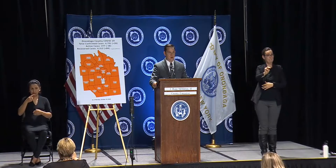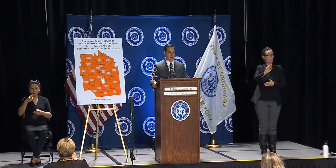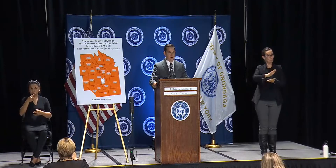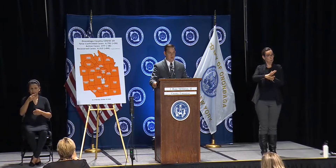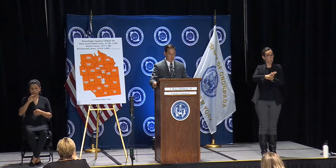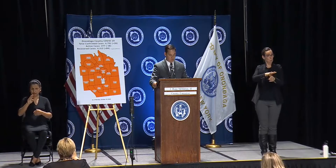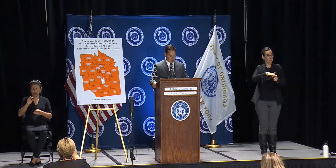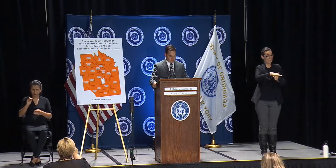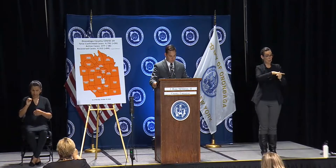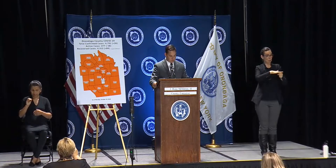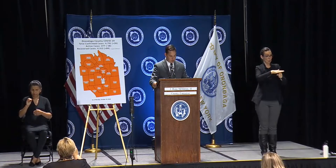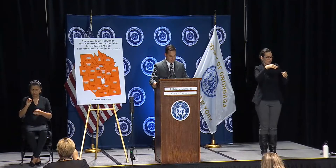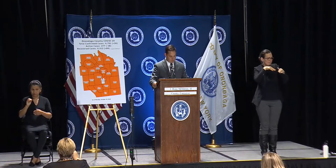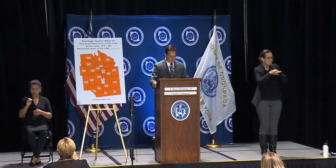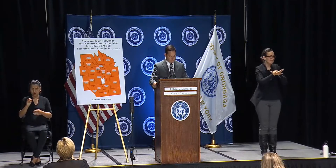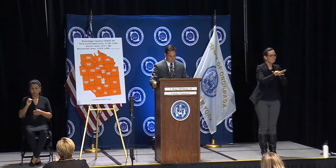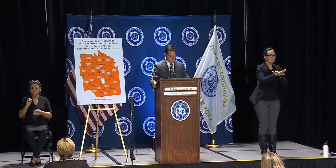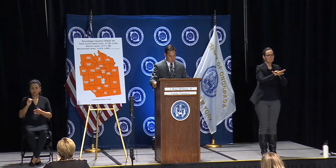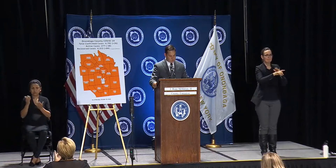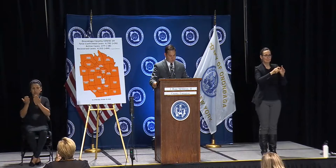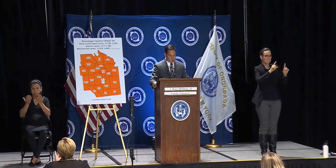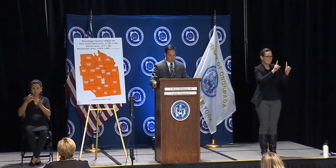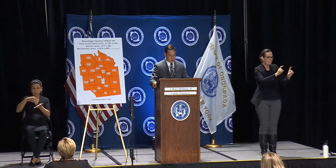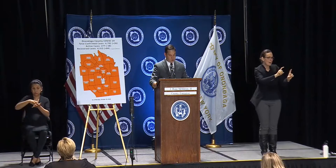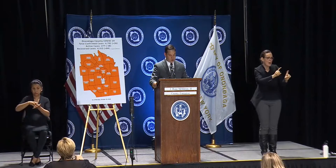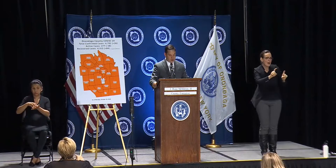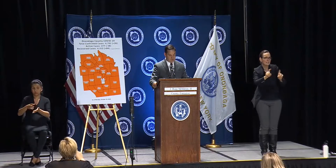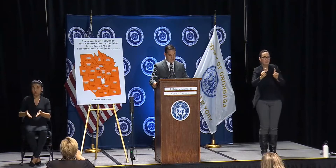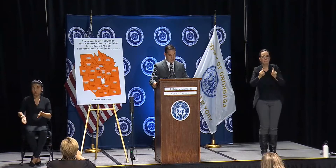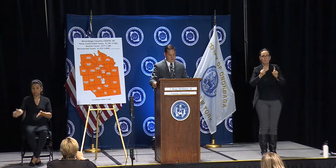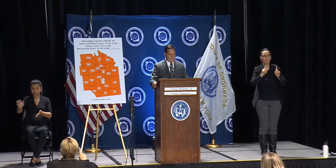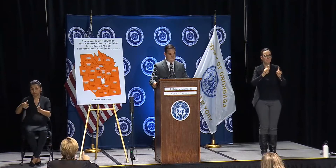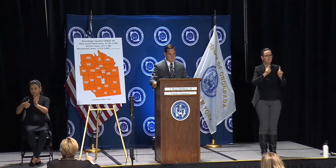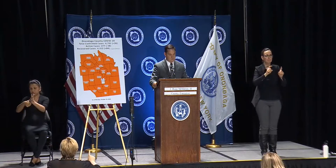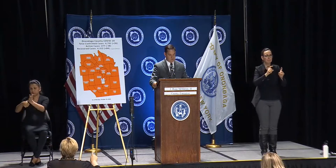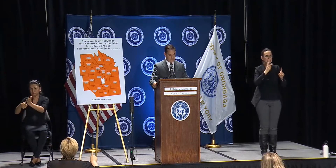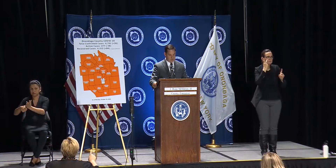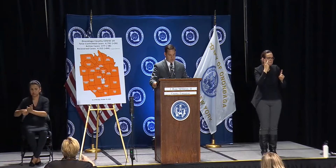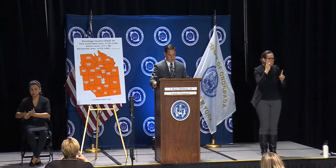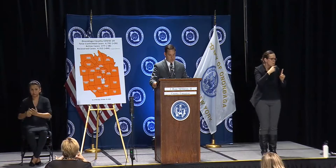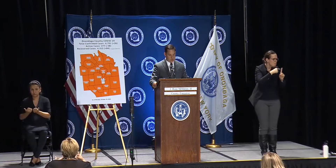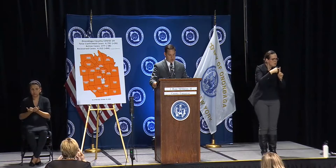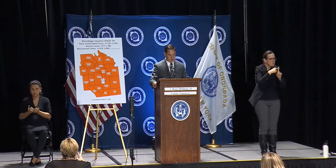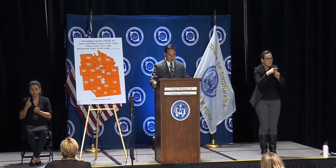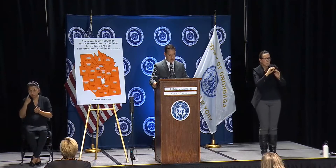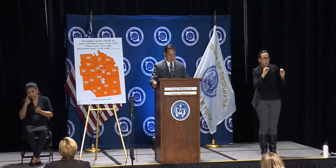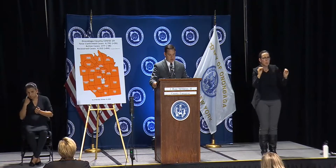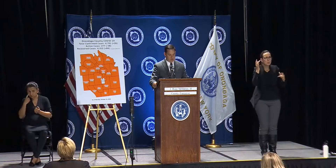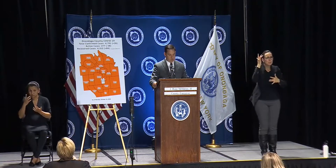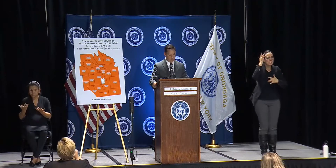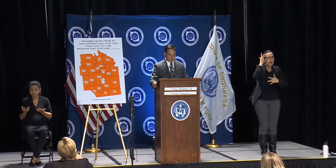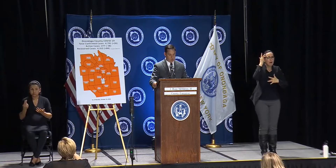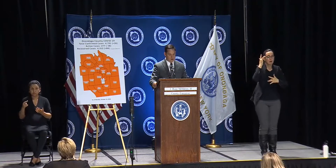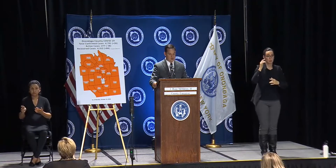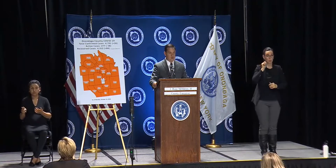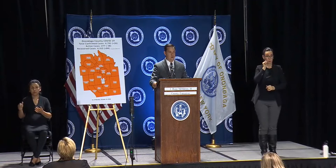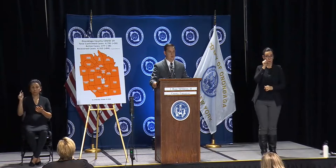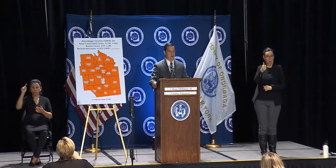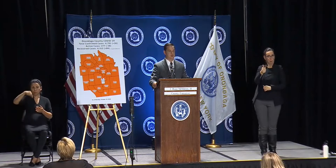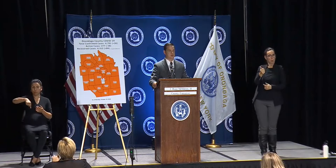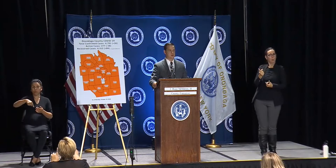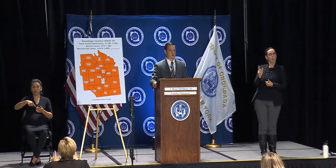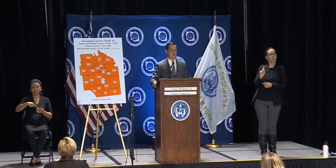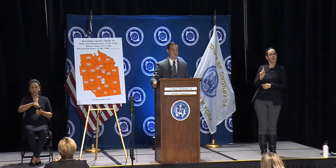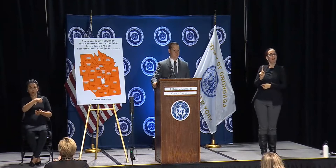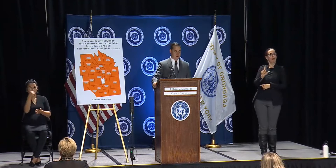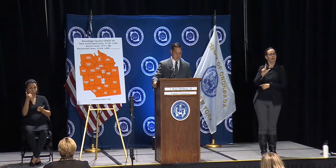can uncover anything from asymptomatic. Tomorrow we will be at Lafayette, and then later in the week at Liverpool, West Hill,